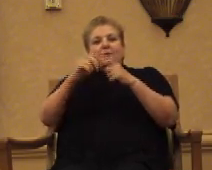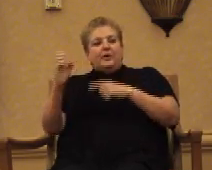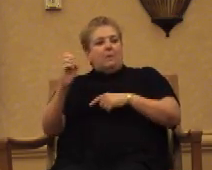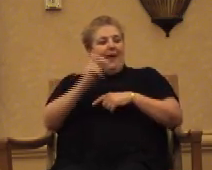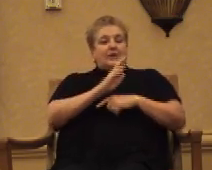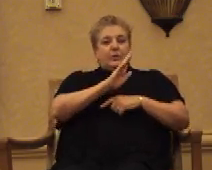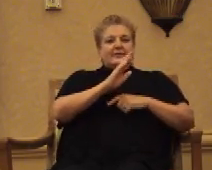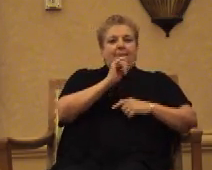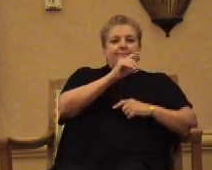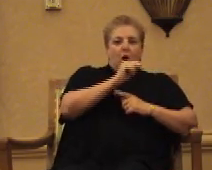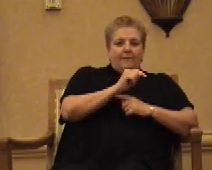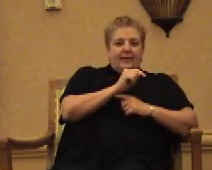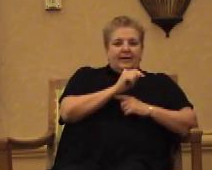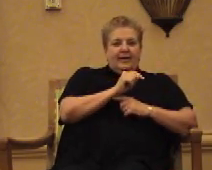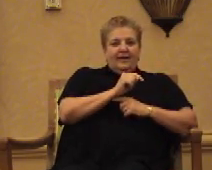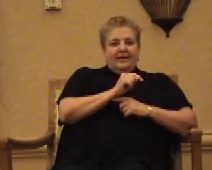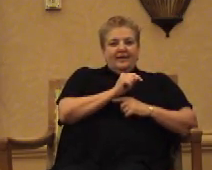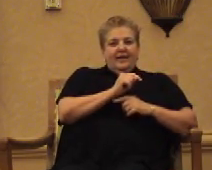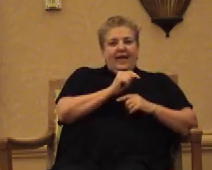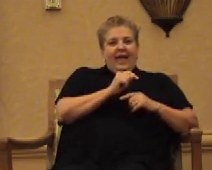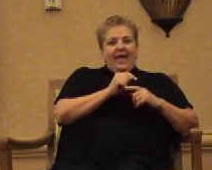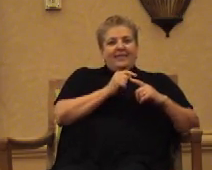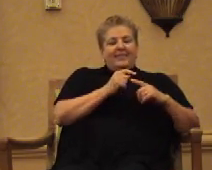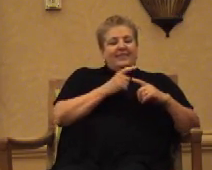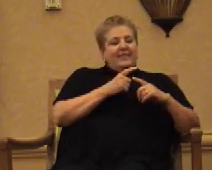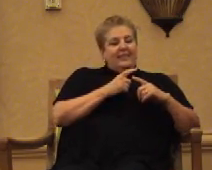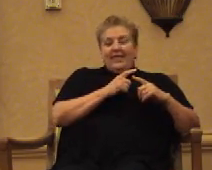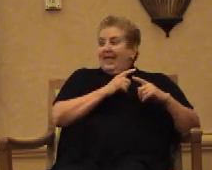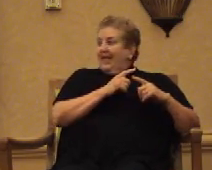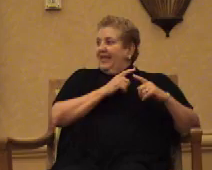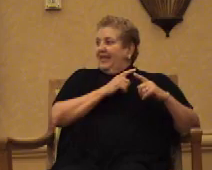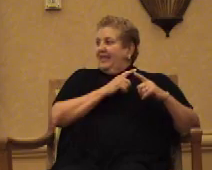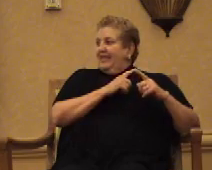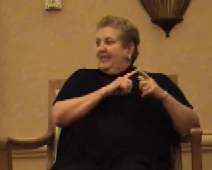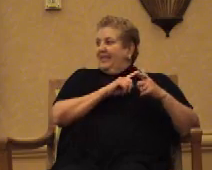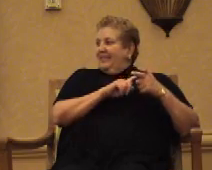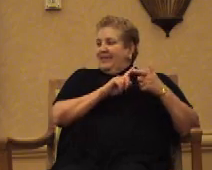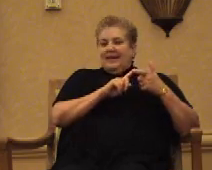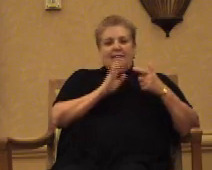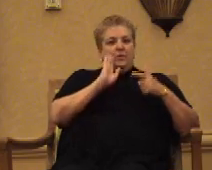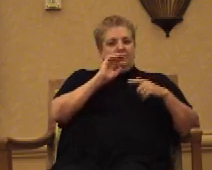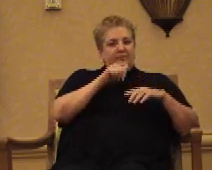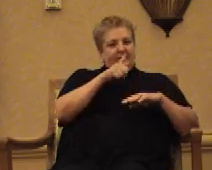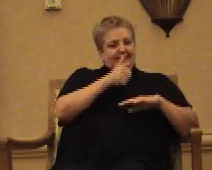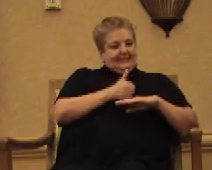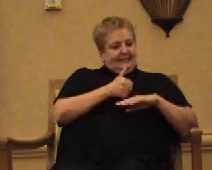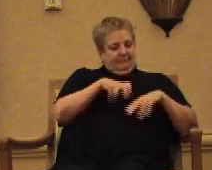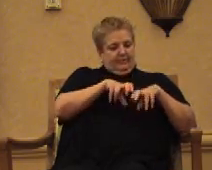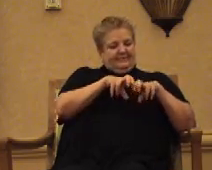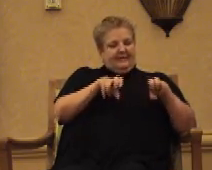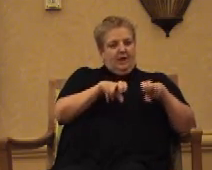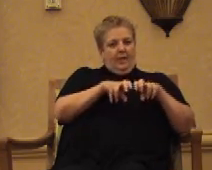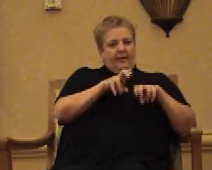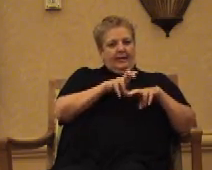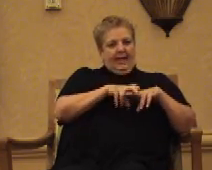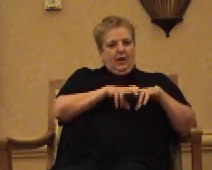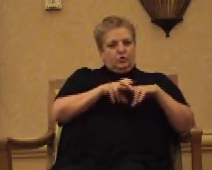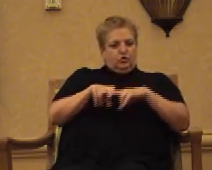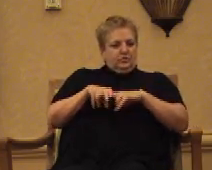could see all the bottles and the glasses. And he'd put us 3 kids on the couch. He'd get a microphone and a bar